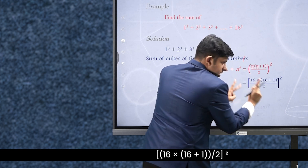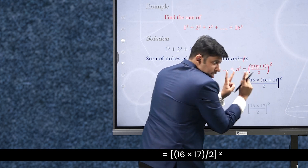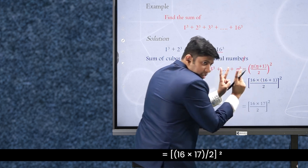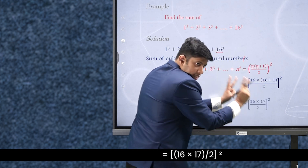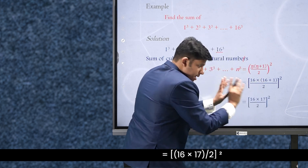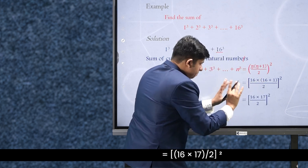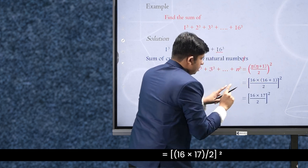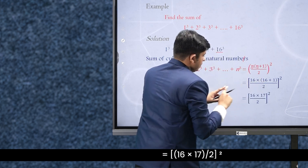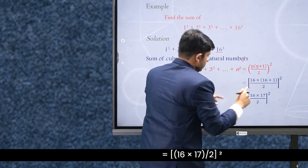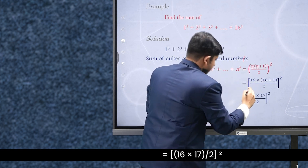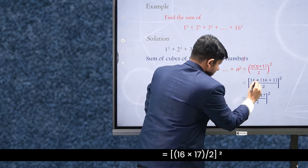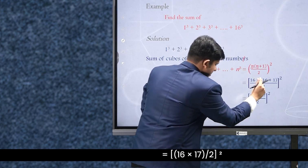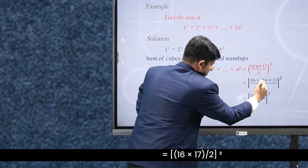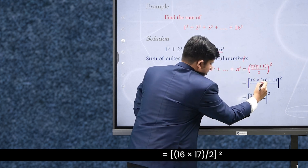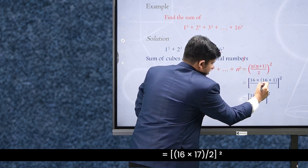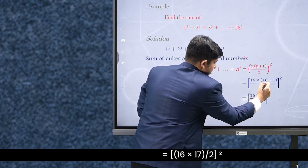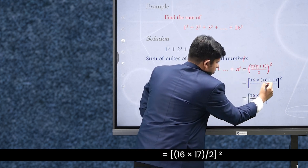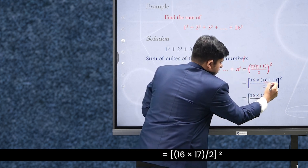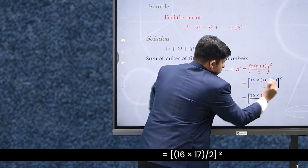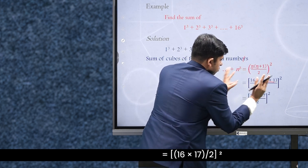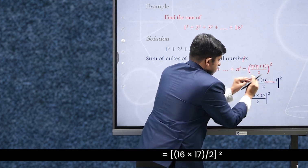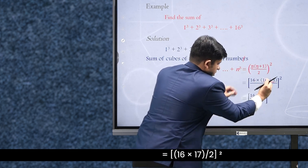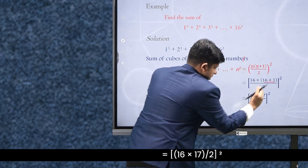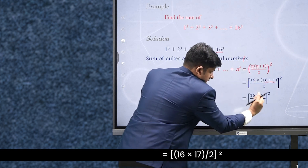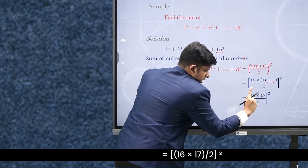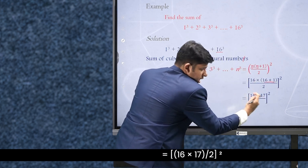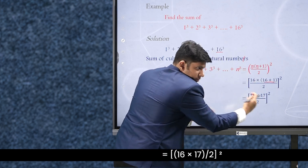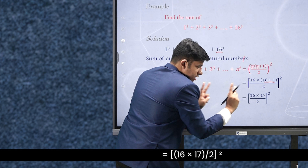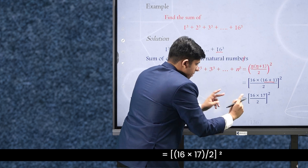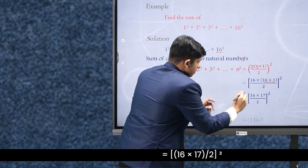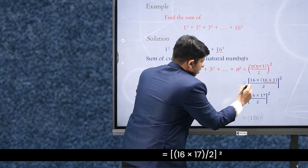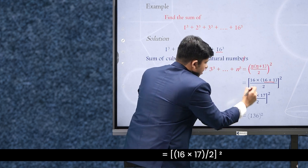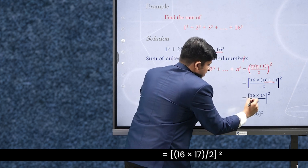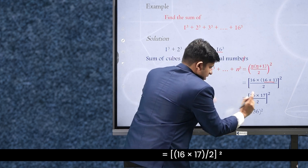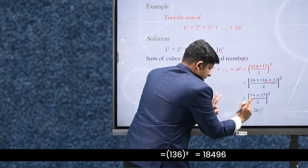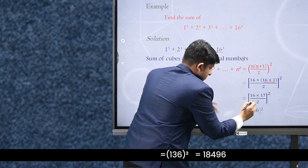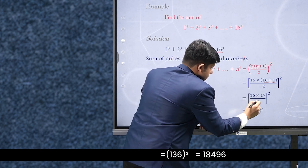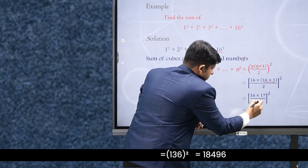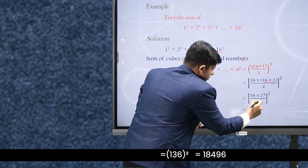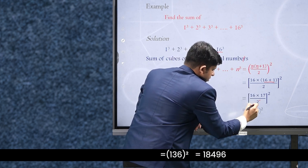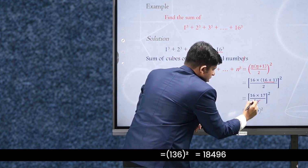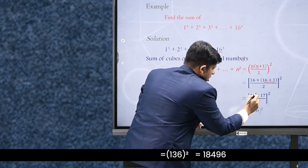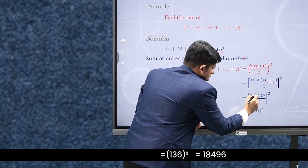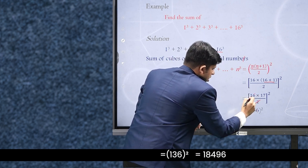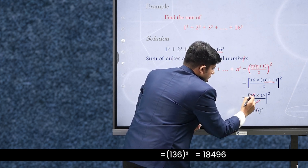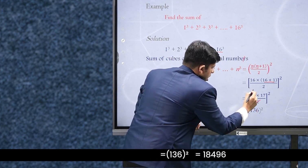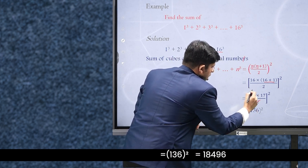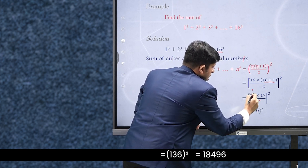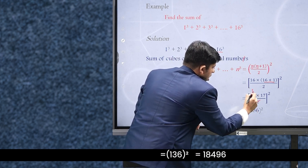which is equal to 16 into 17 by 2 whole square. By simplifying, we get